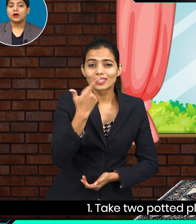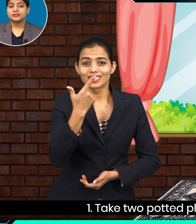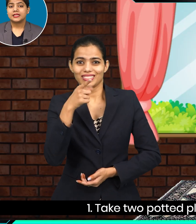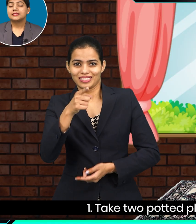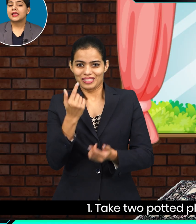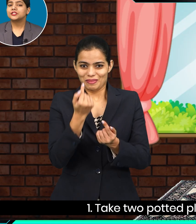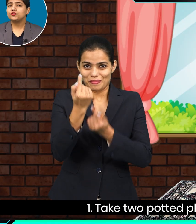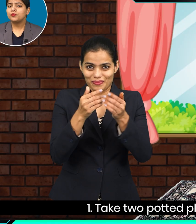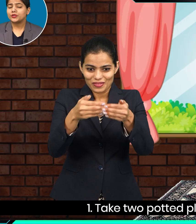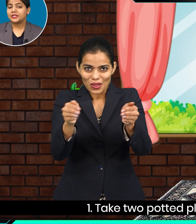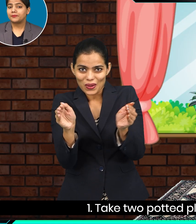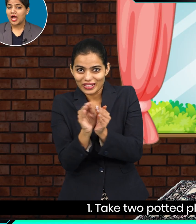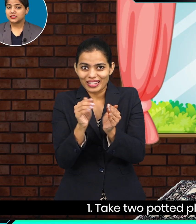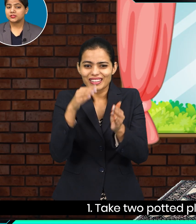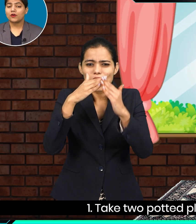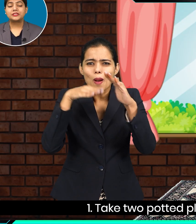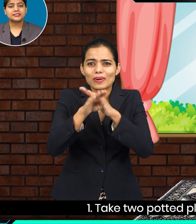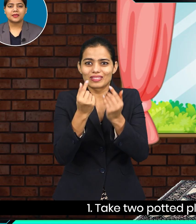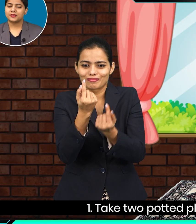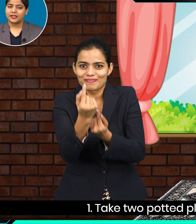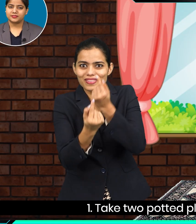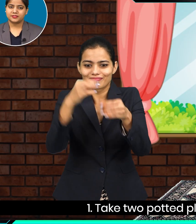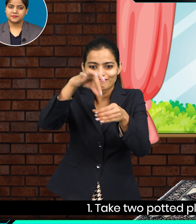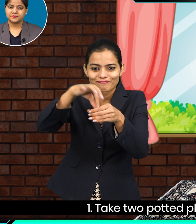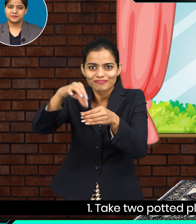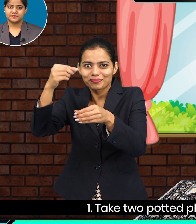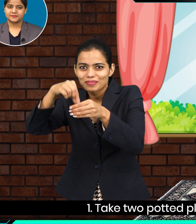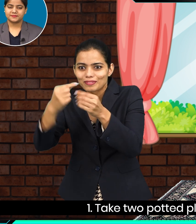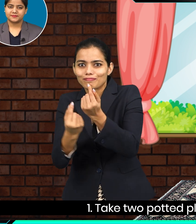Number 1. Take 2 potted plants of the same kind.